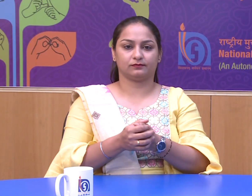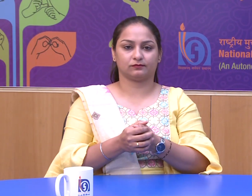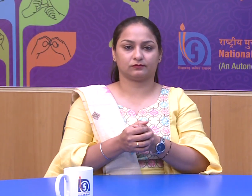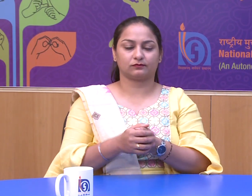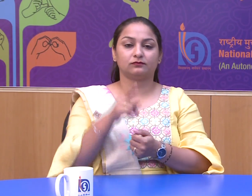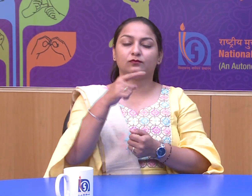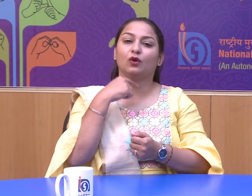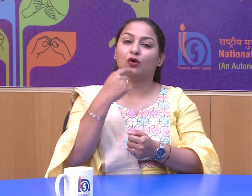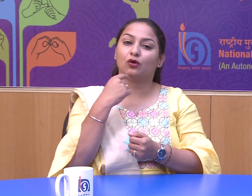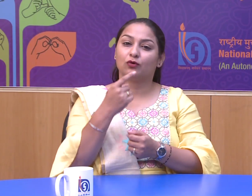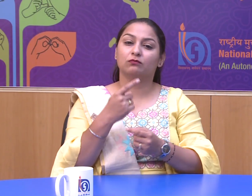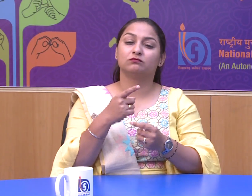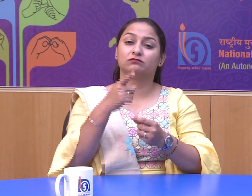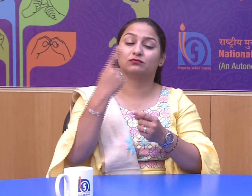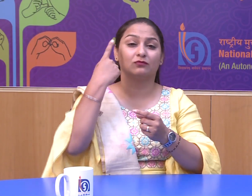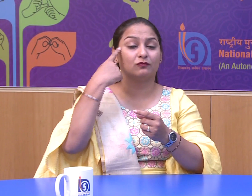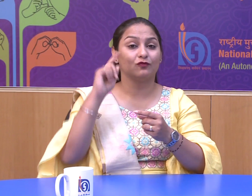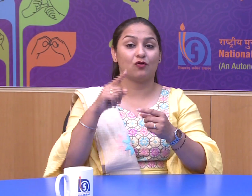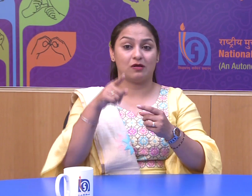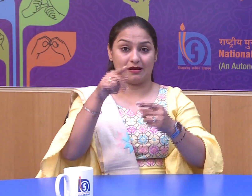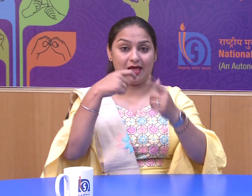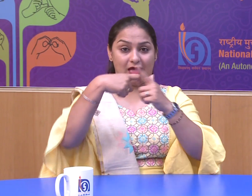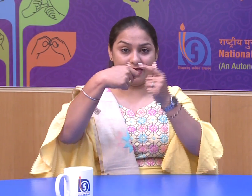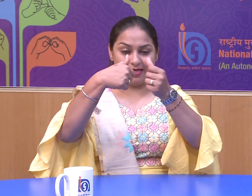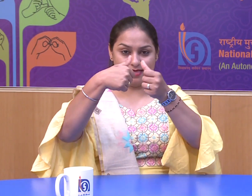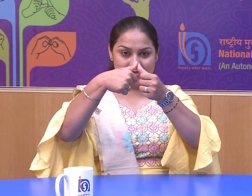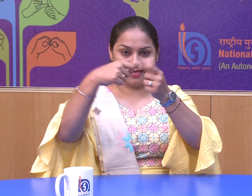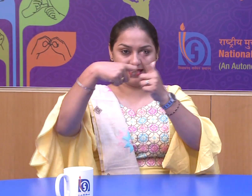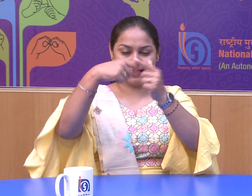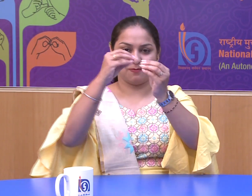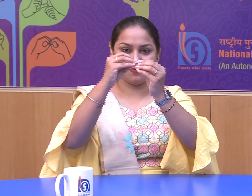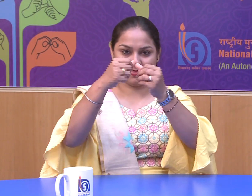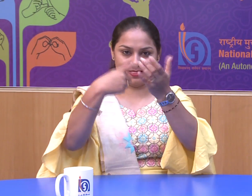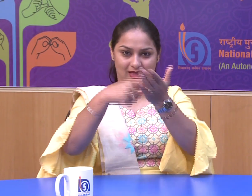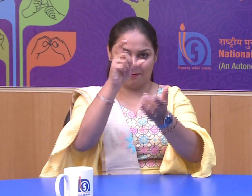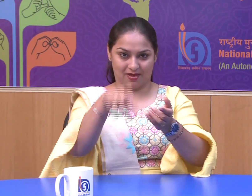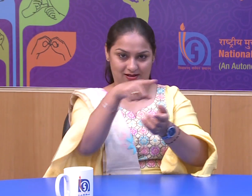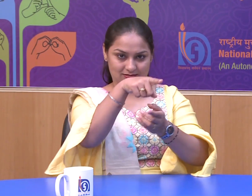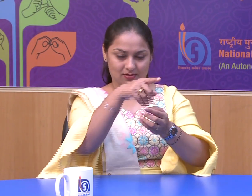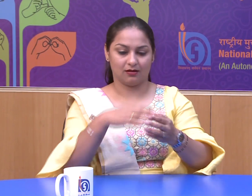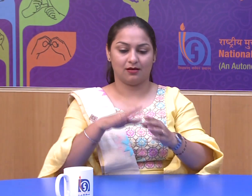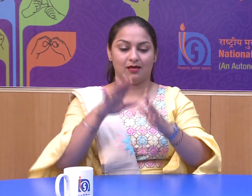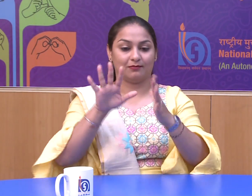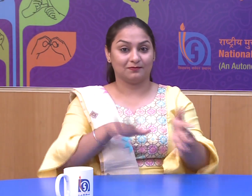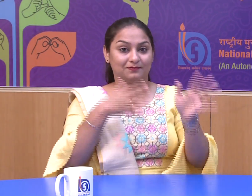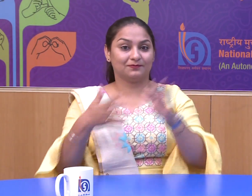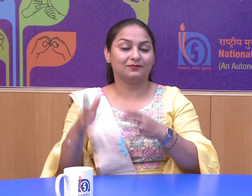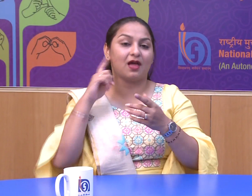who adorned the court of Akbar, not only sang the classical